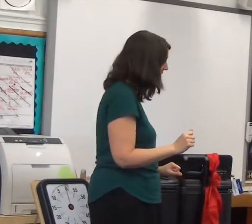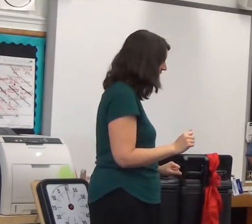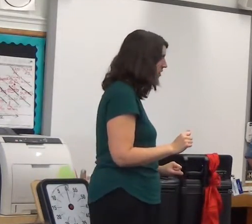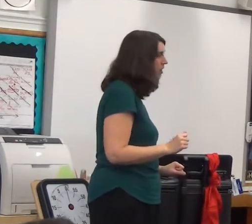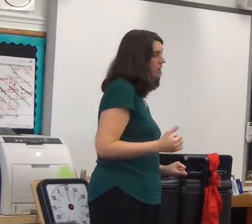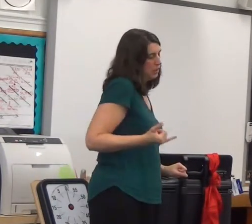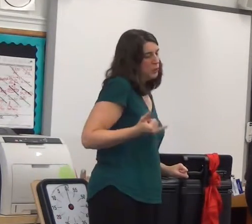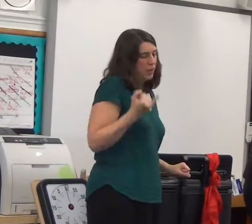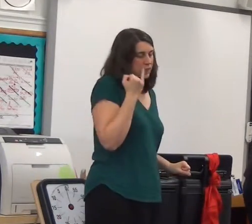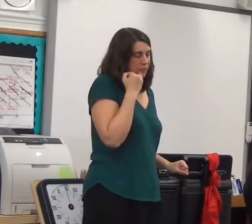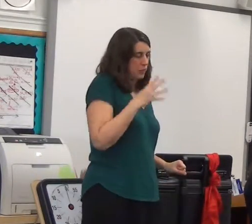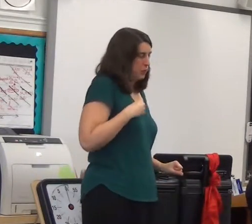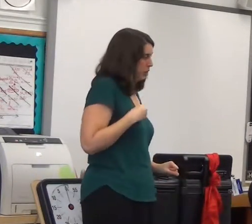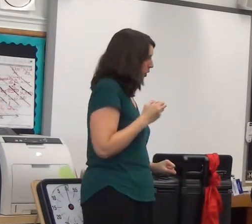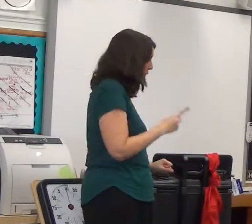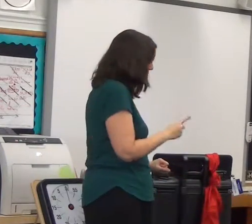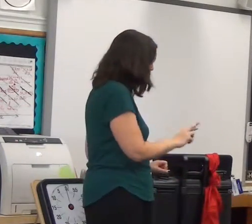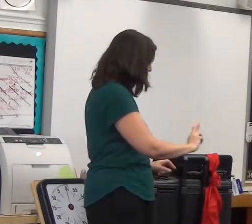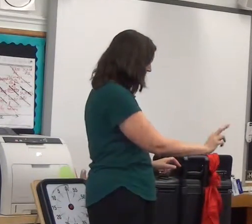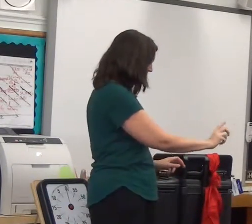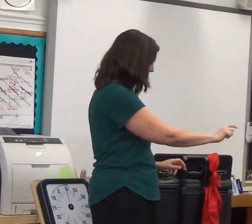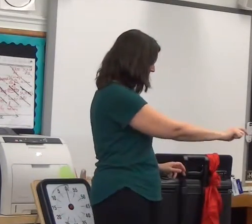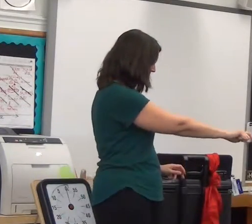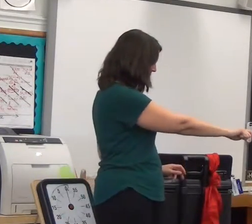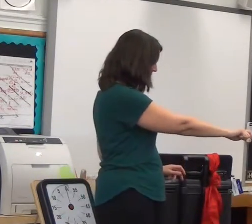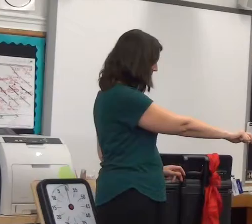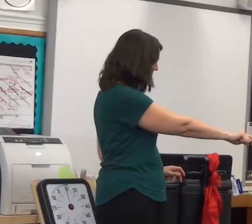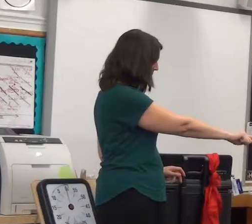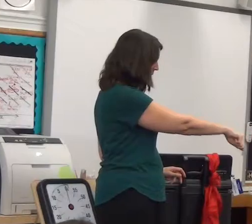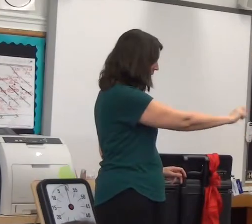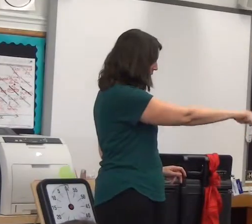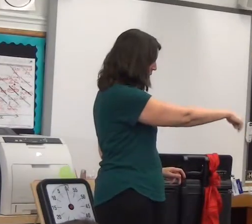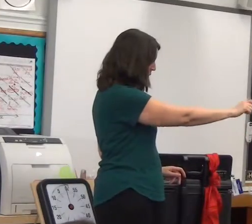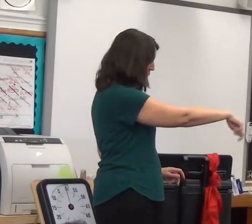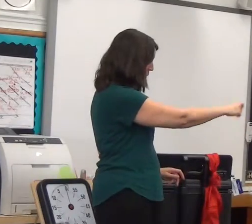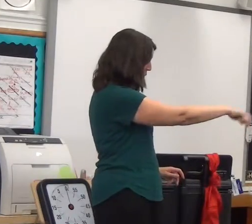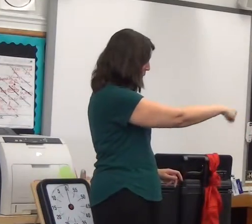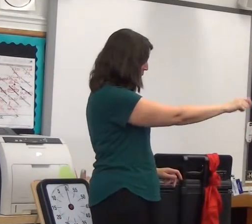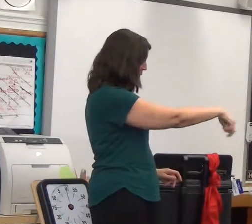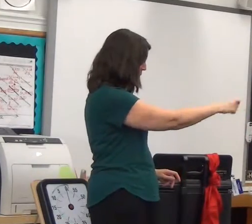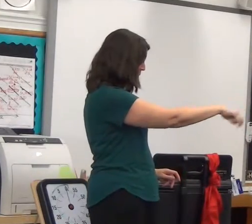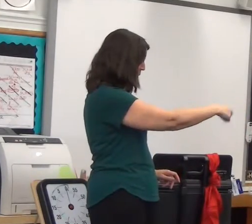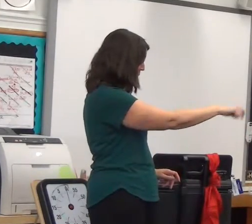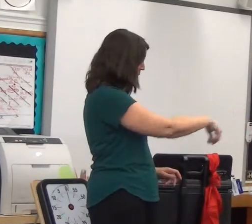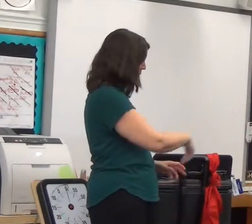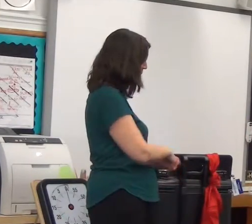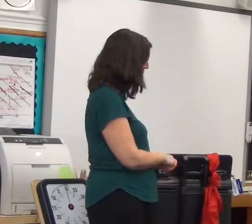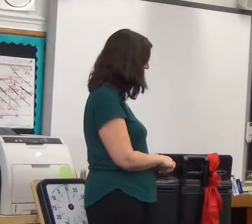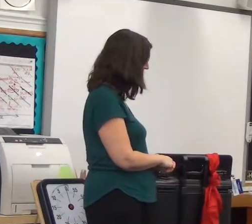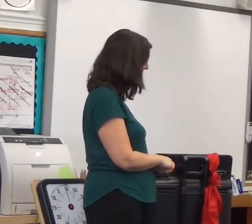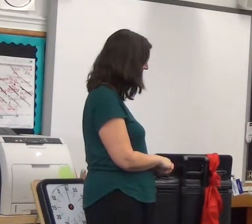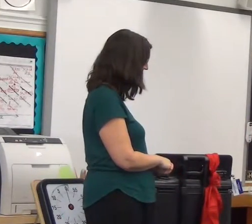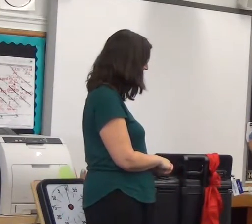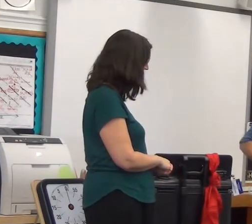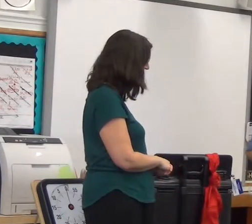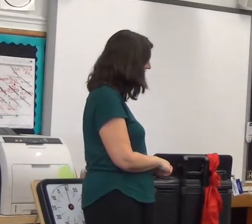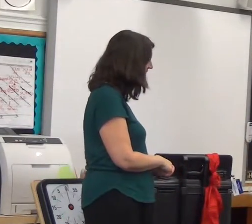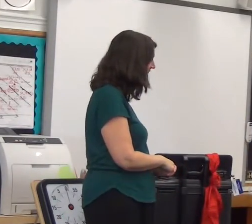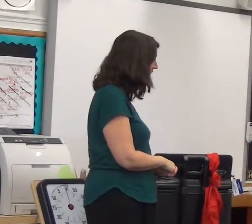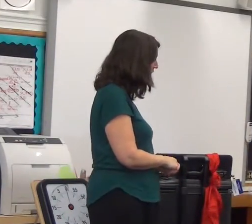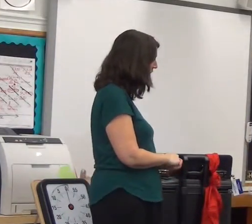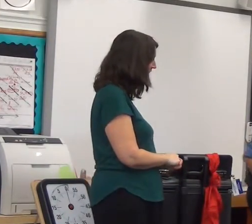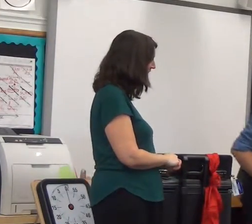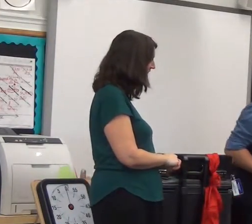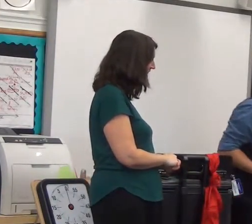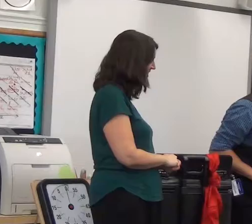As long as you're sure. You may take the wand, Michelle. You're going to take the wand and just give it a little wave. Just like... No, Michelle, you're supposed